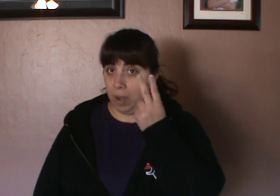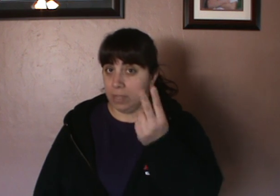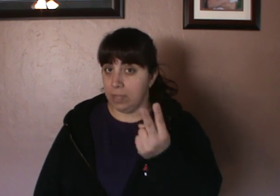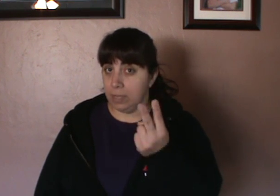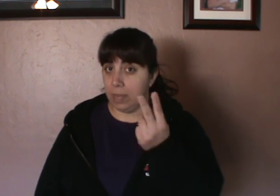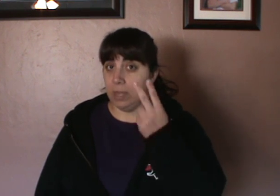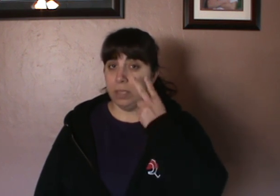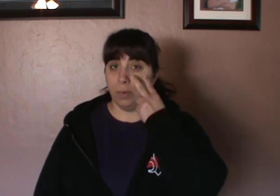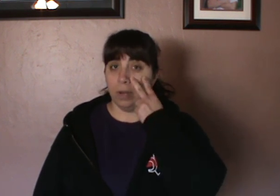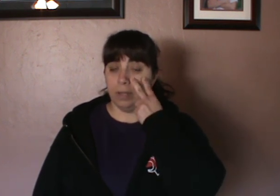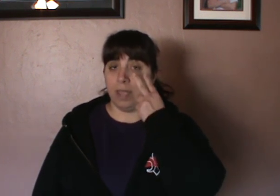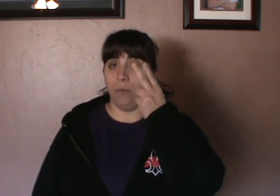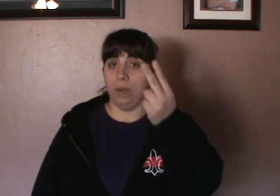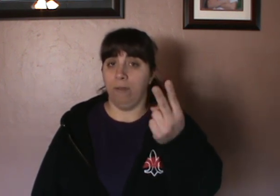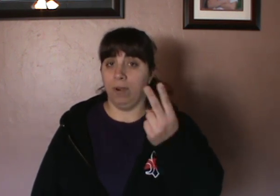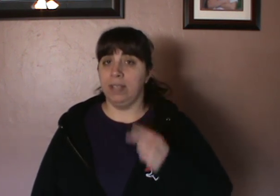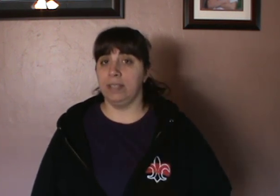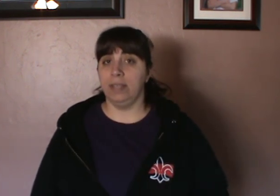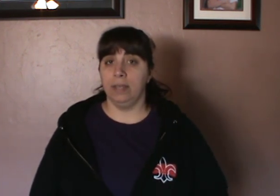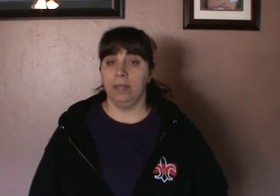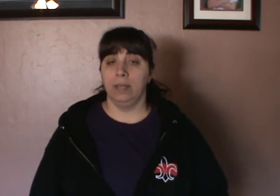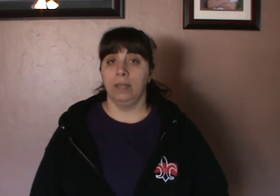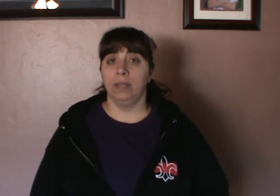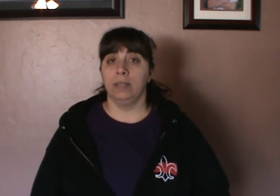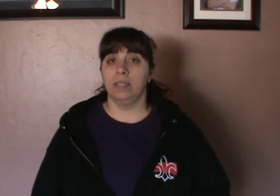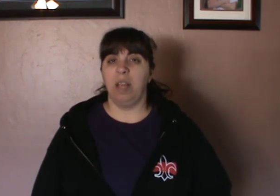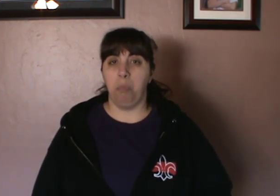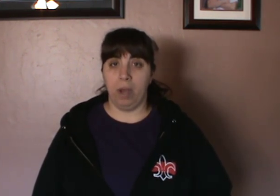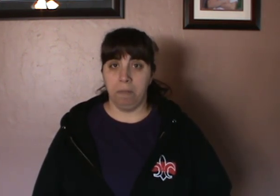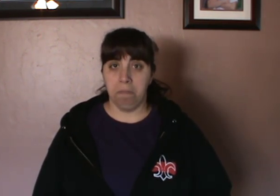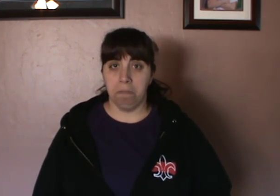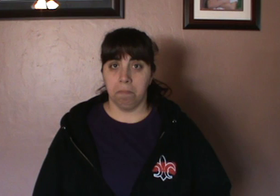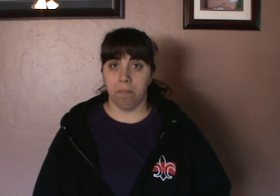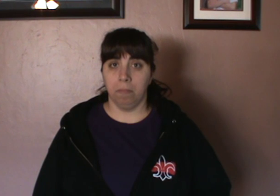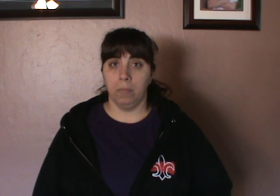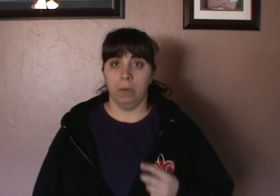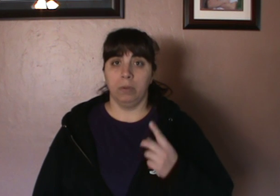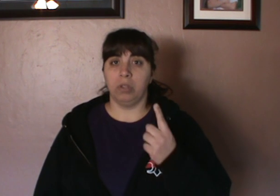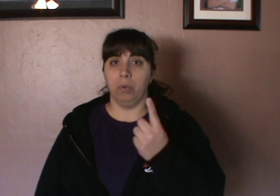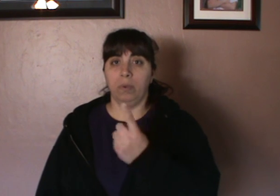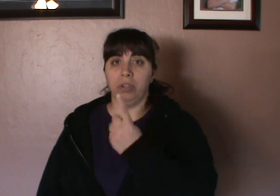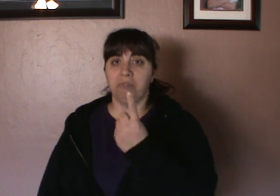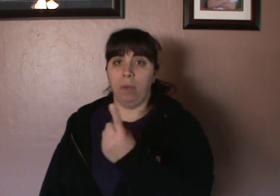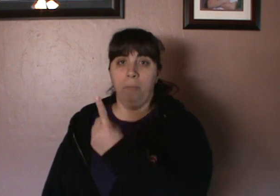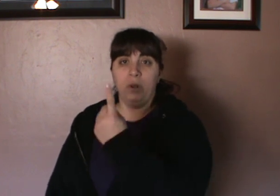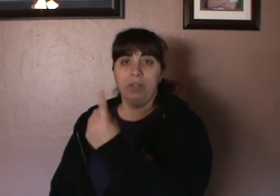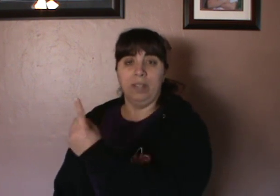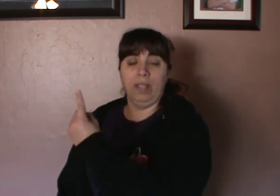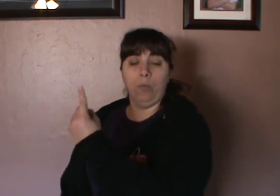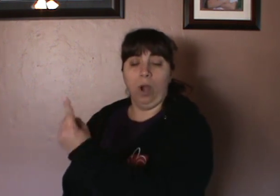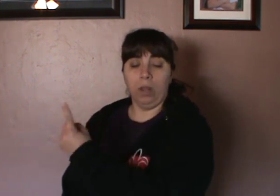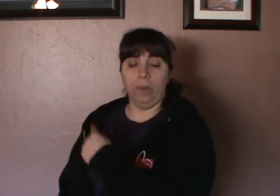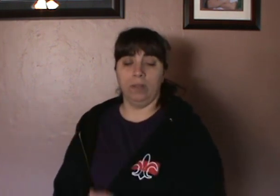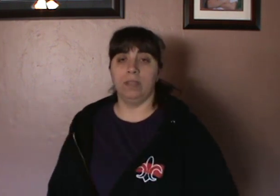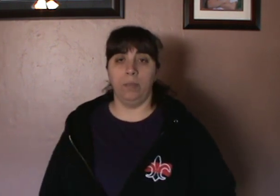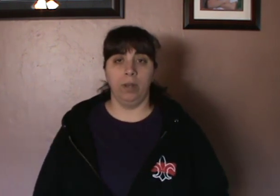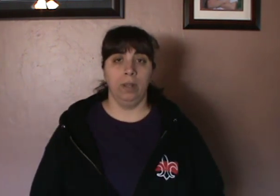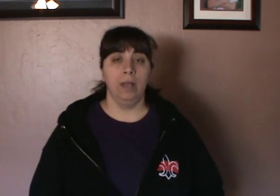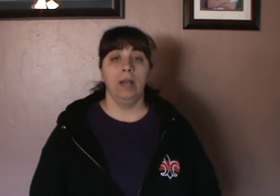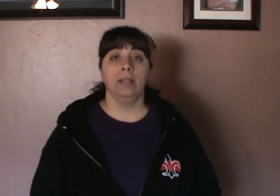eyes to see. So we're going to say whenever I see someone. So we just, a person like walking around, someone.